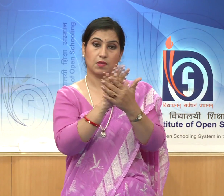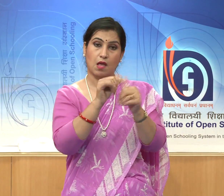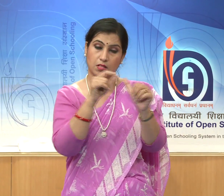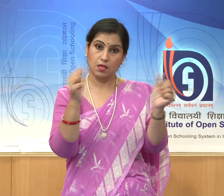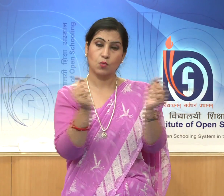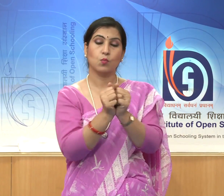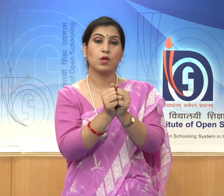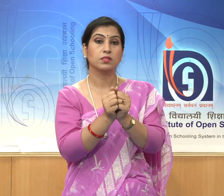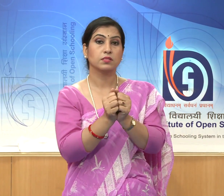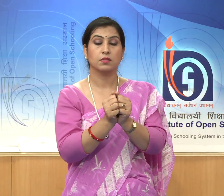along with